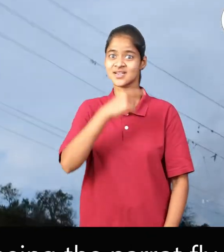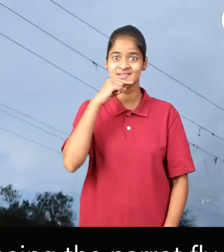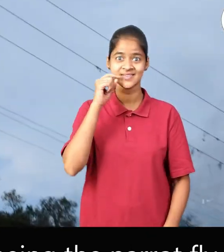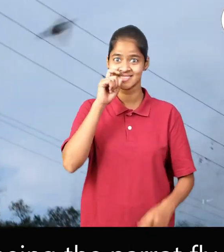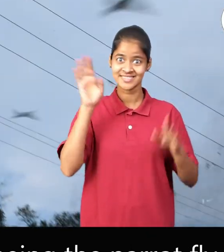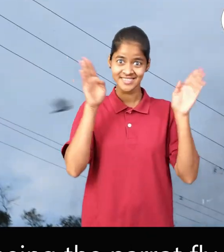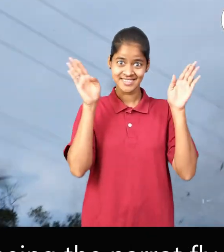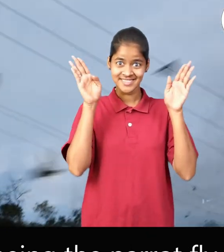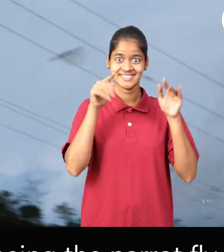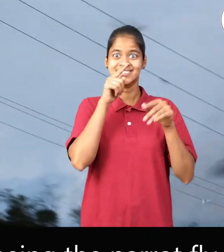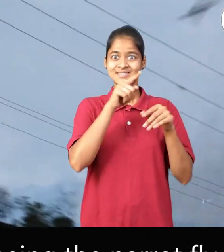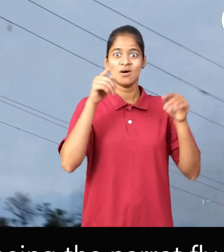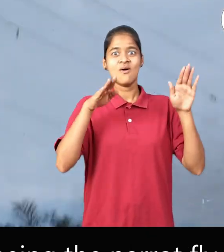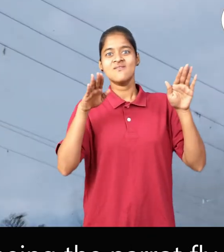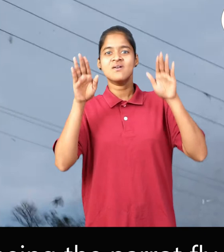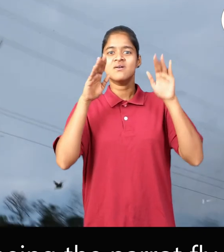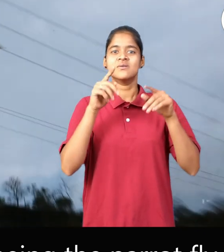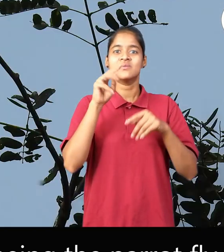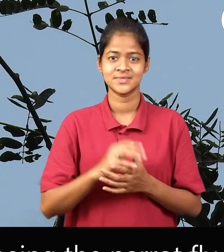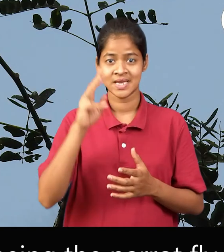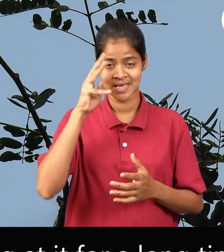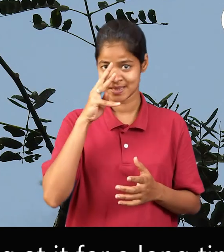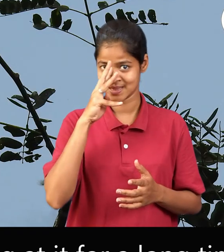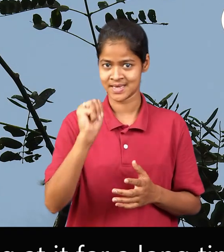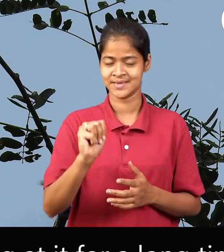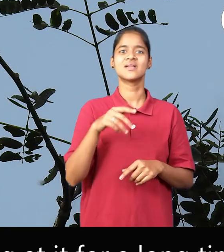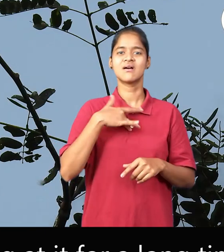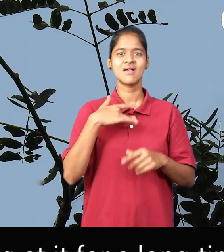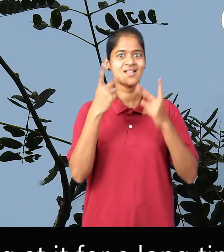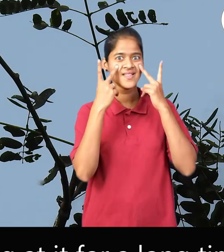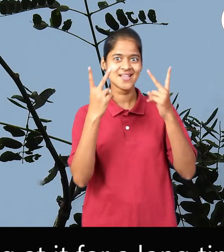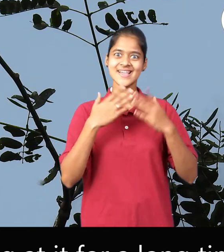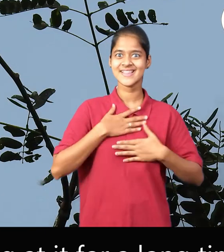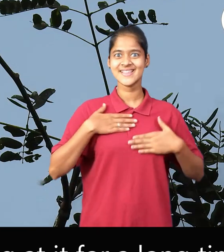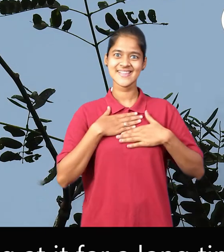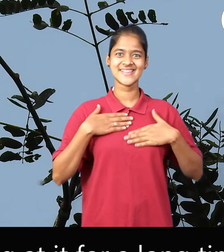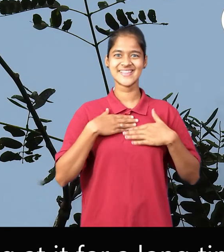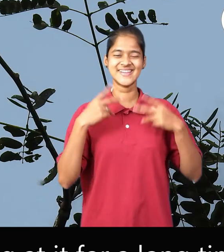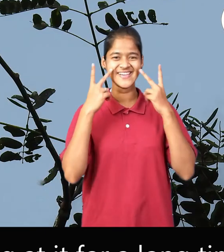monica enjoyed seeing the parrot fly monica kept looking at it for a long time